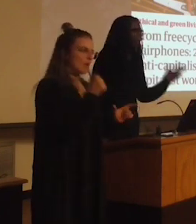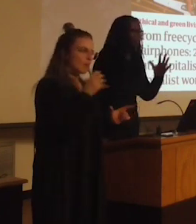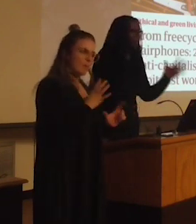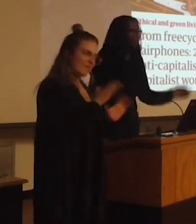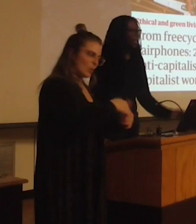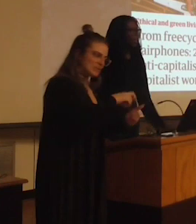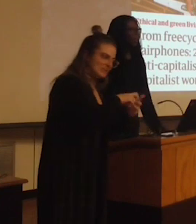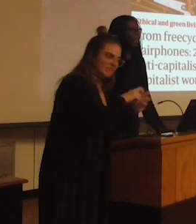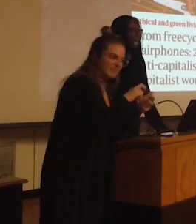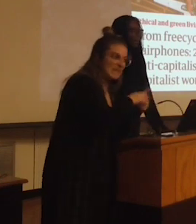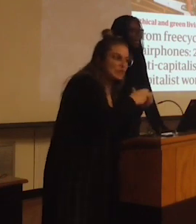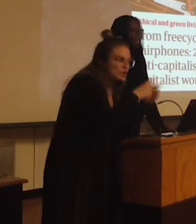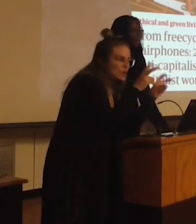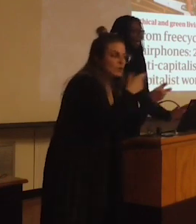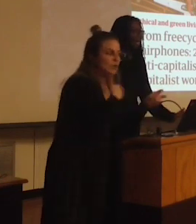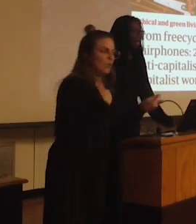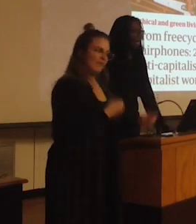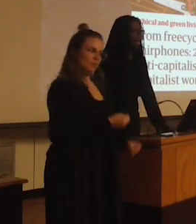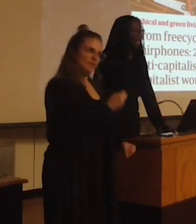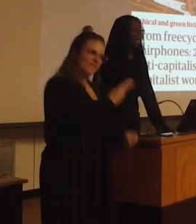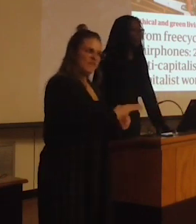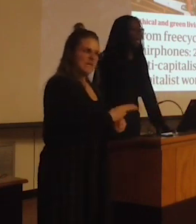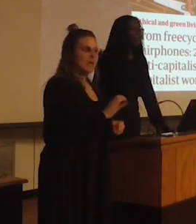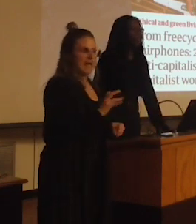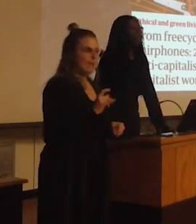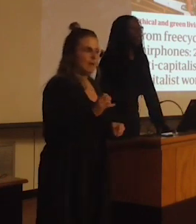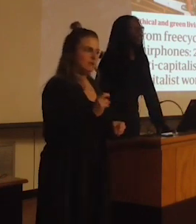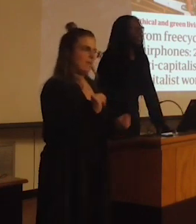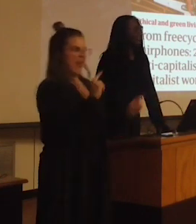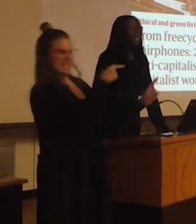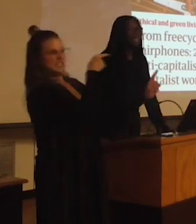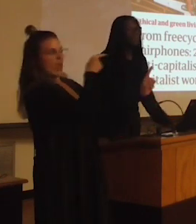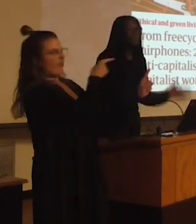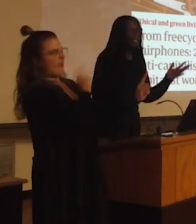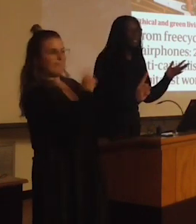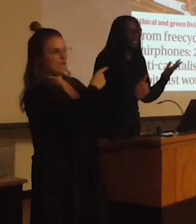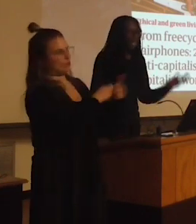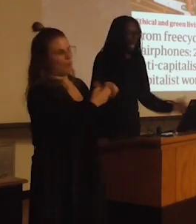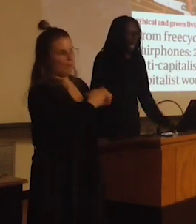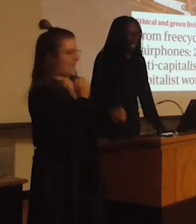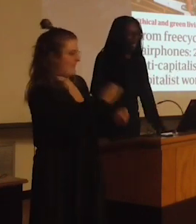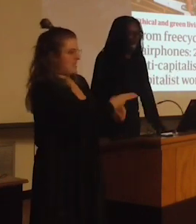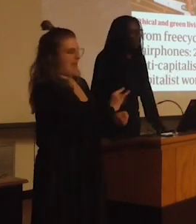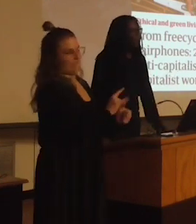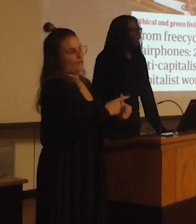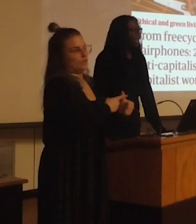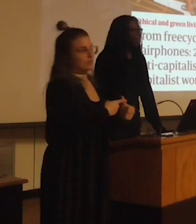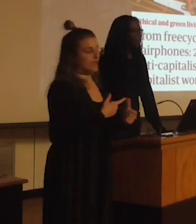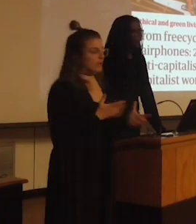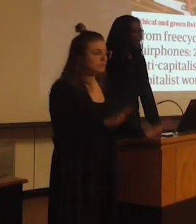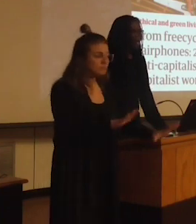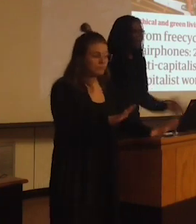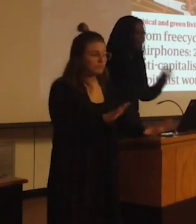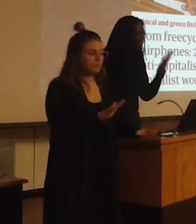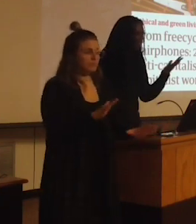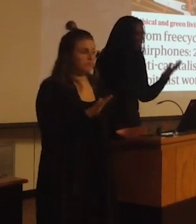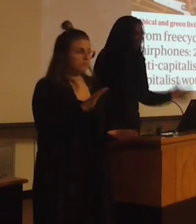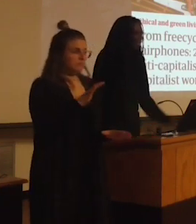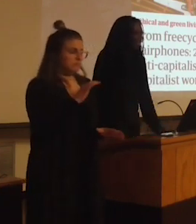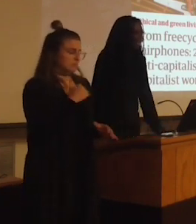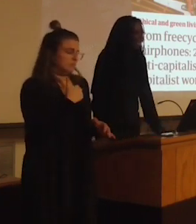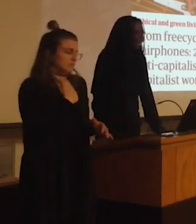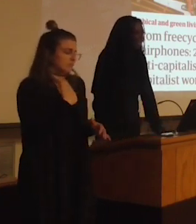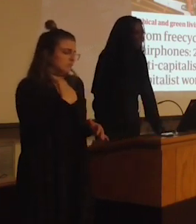she's like, we have to fight capitalism. That's the major scourge that we need to defeat. And I don't ever think that I'm the